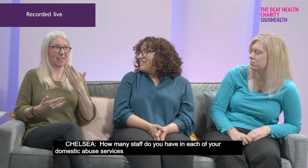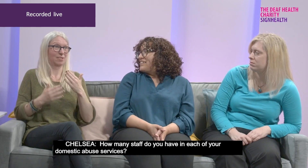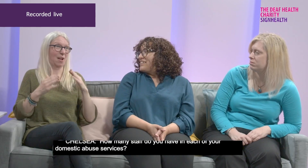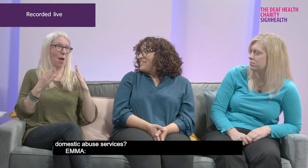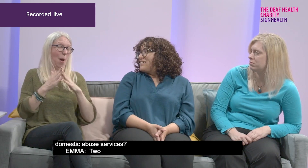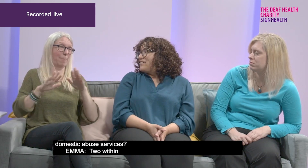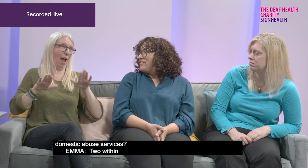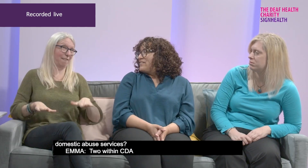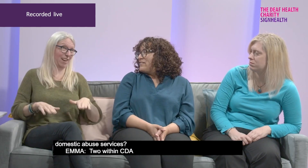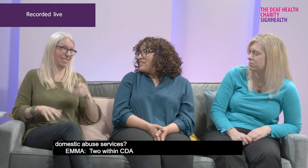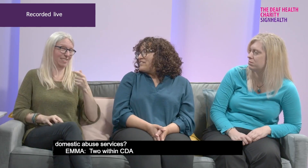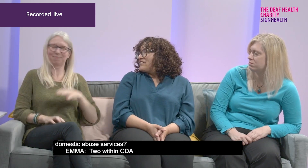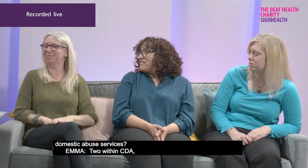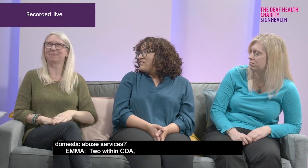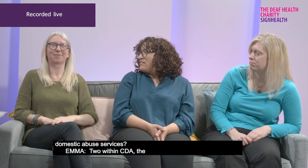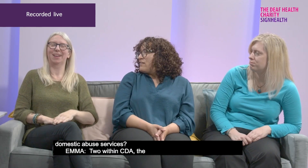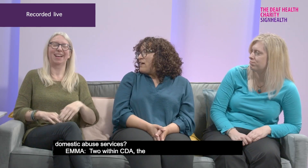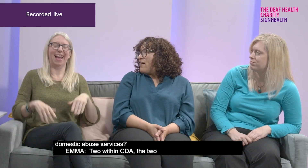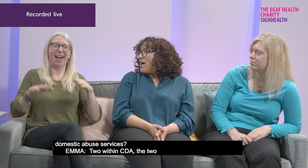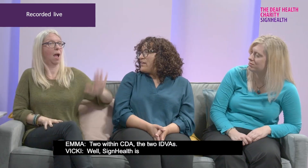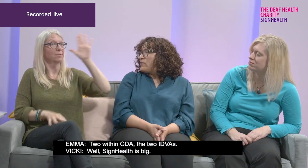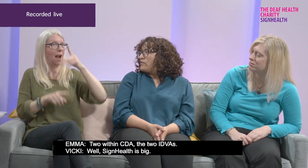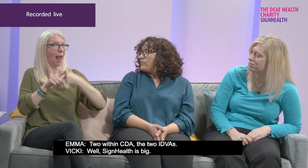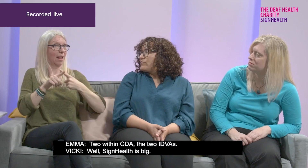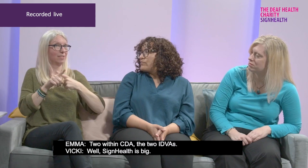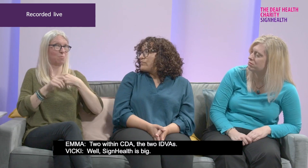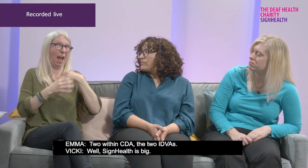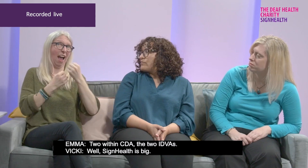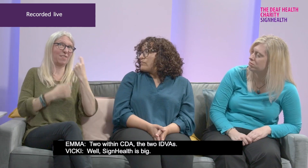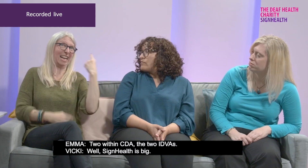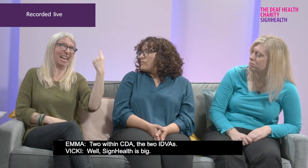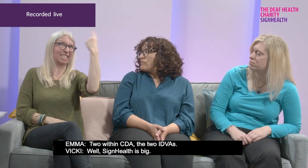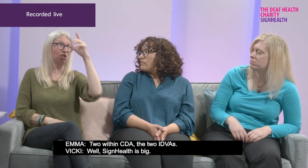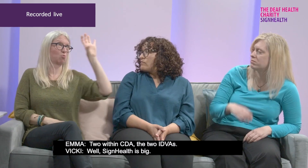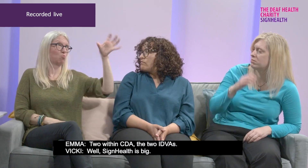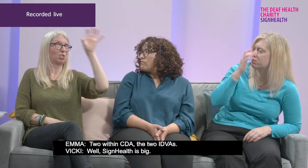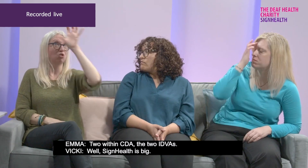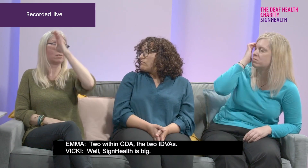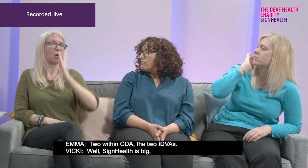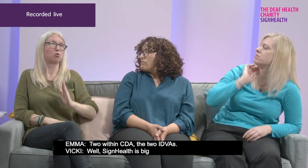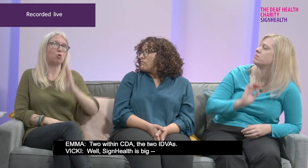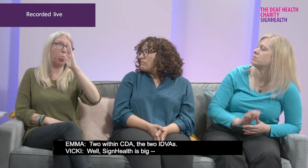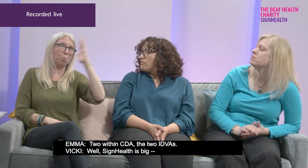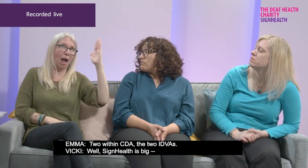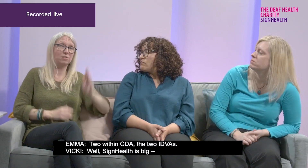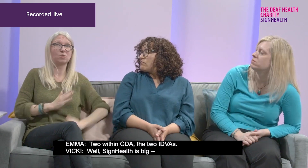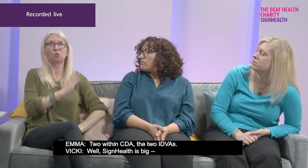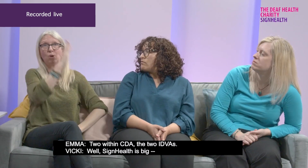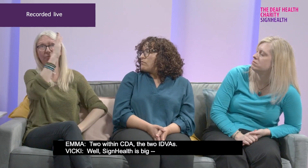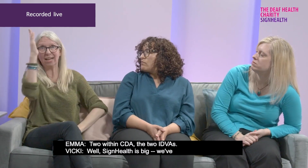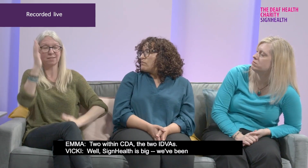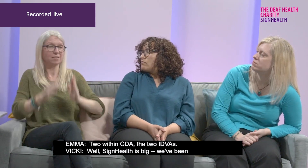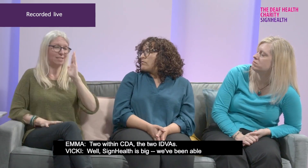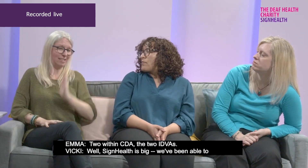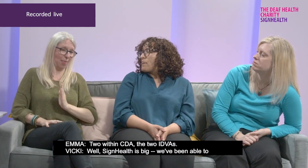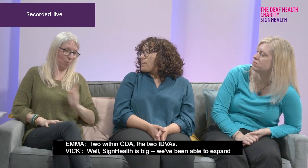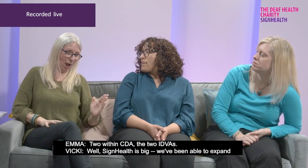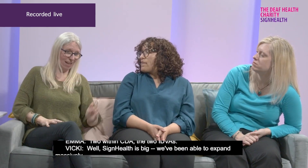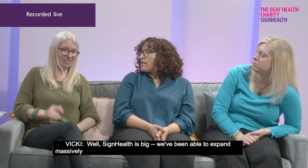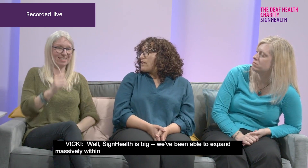saying, well, SignHealth is big. Being able to expand massively within England, I think we have somebody within each region. So North